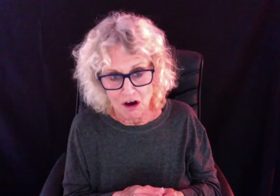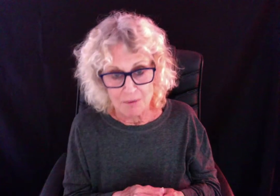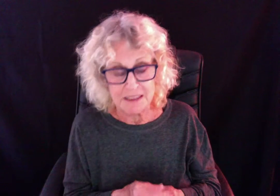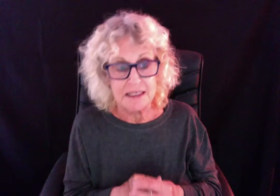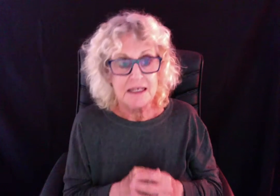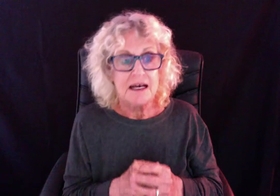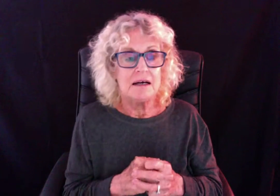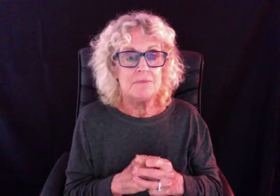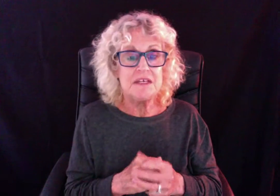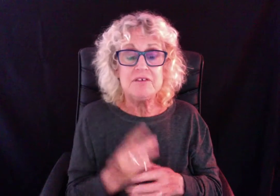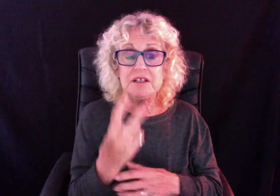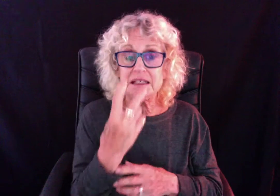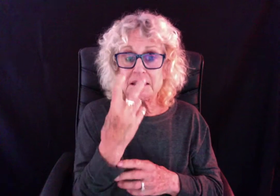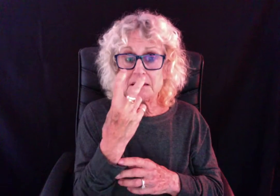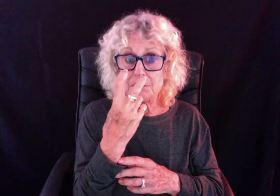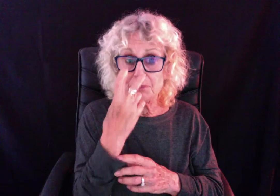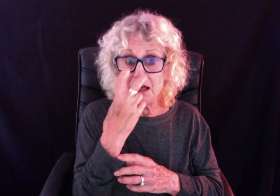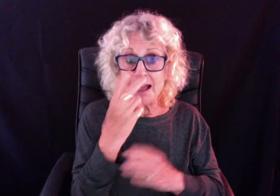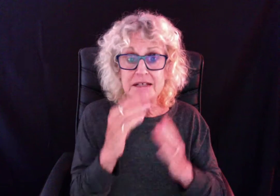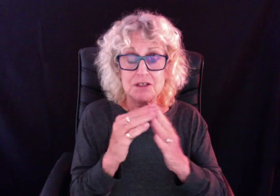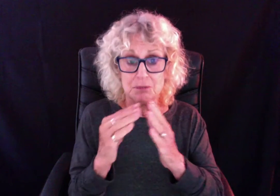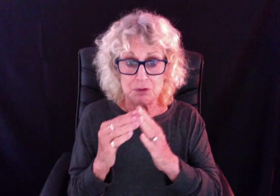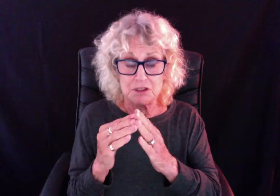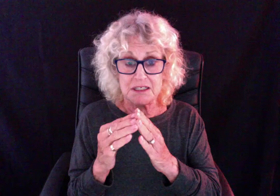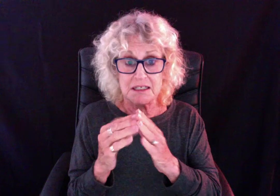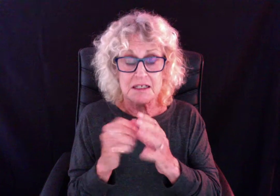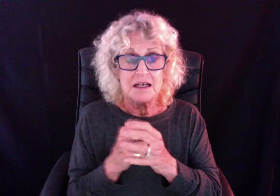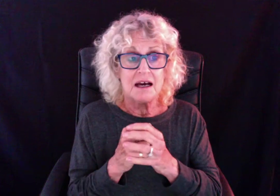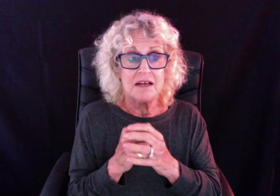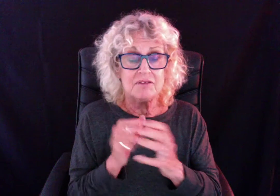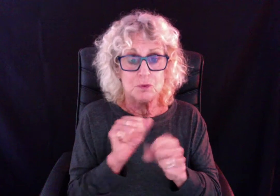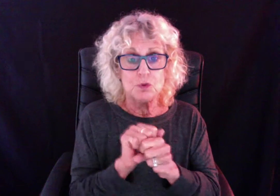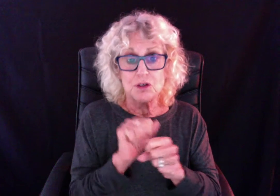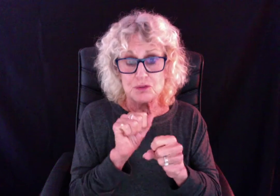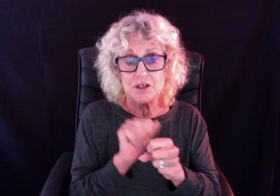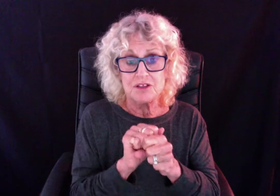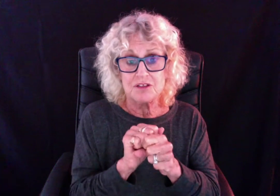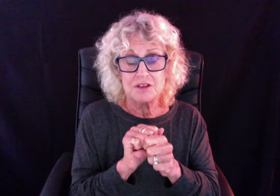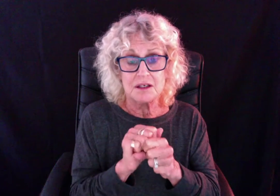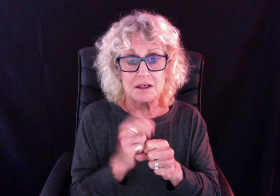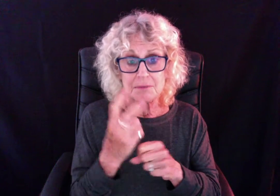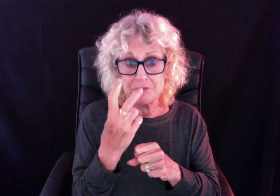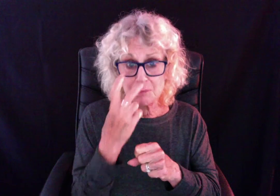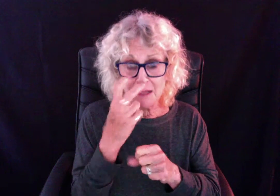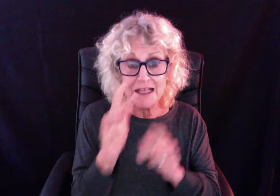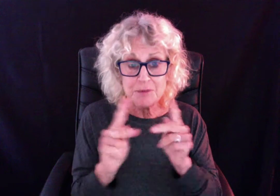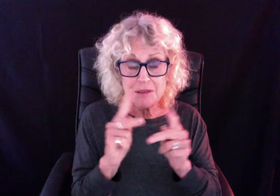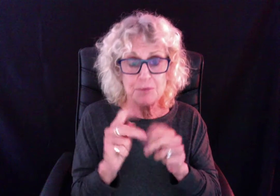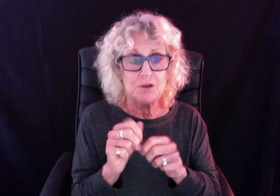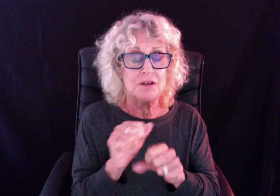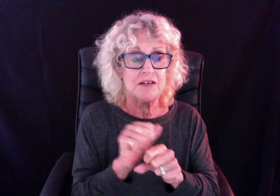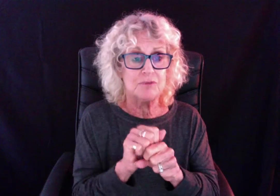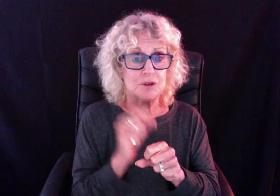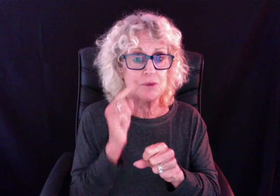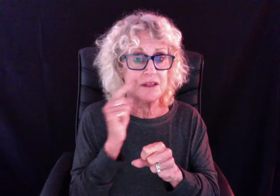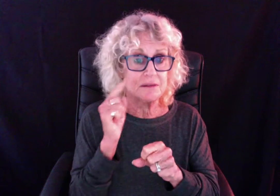common. Even in the blind community, I've worked with blind people, I've worked with in